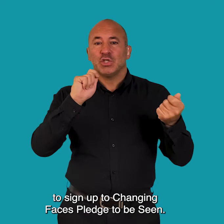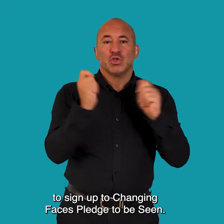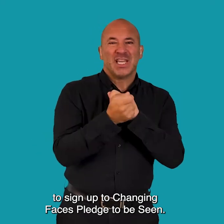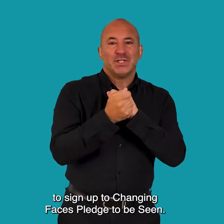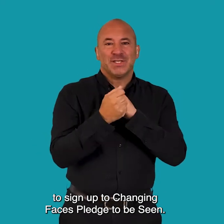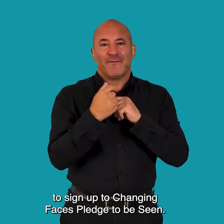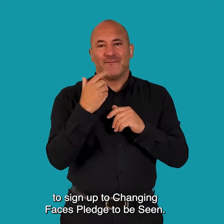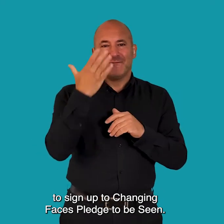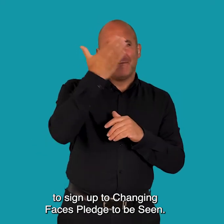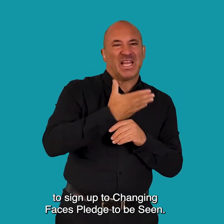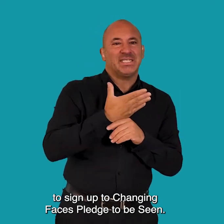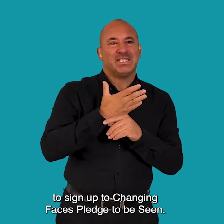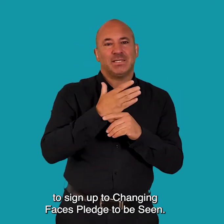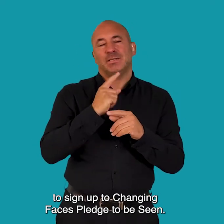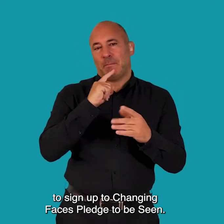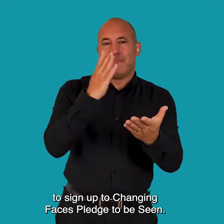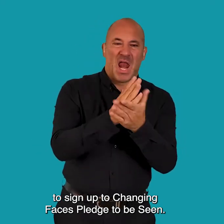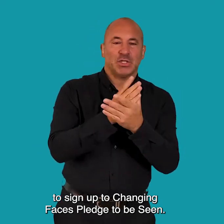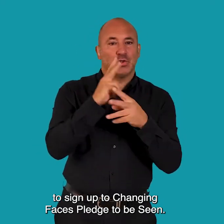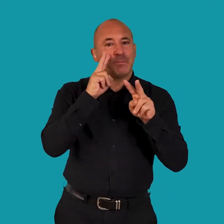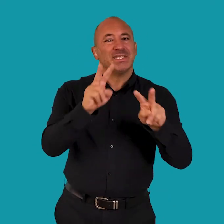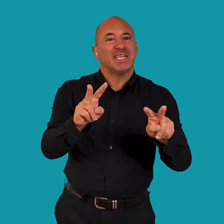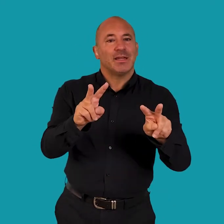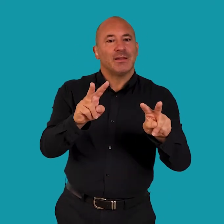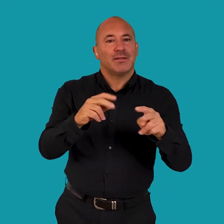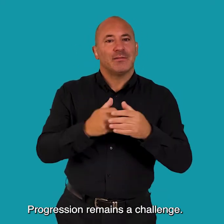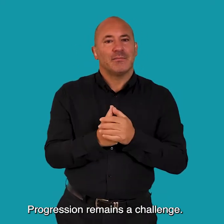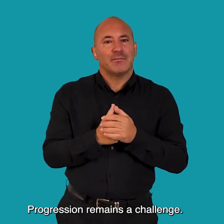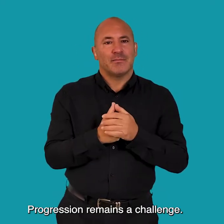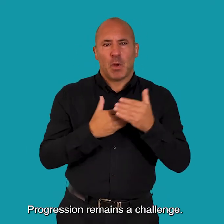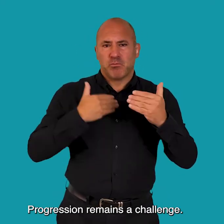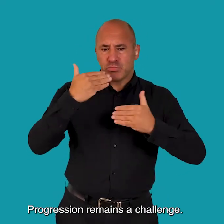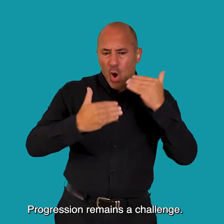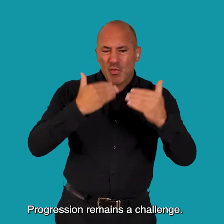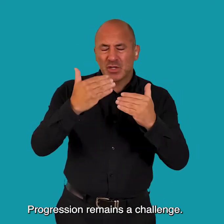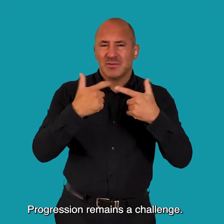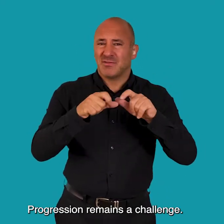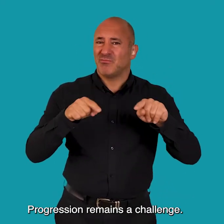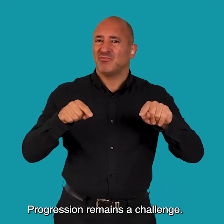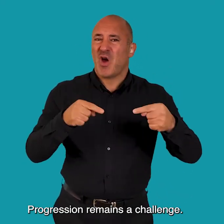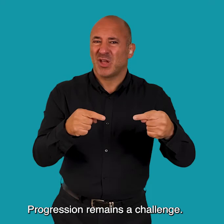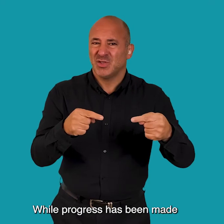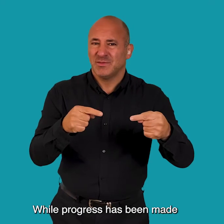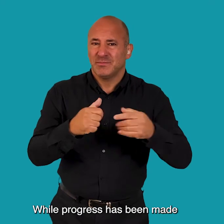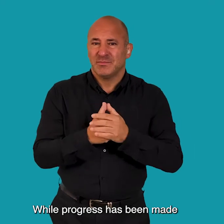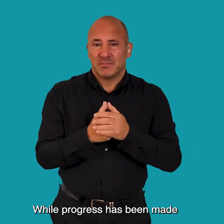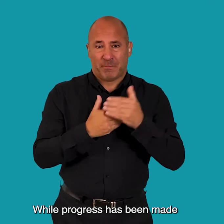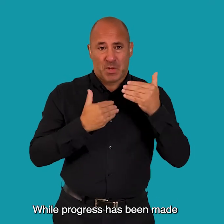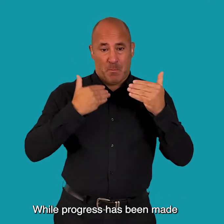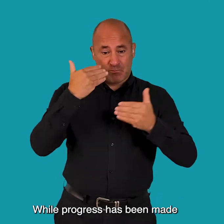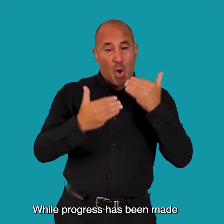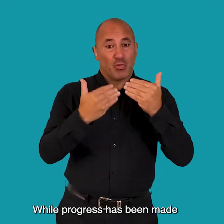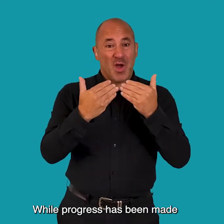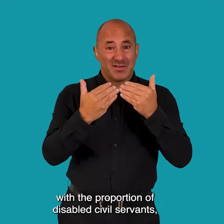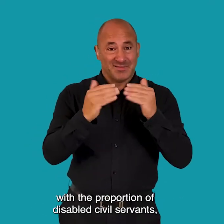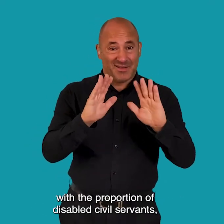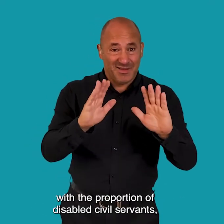Changing Faces Pledge to be Seen. Progression remains a challenge. While progress has been made with the proportion